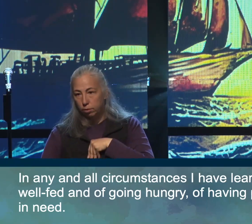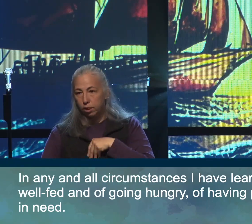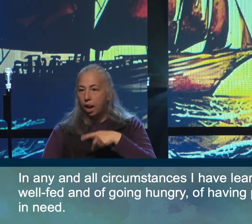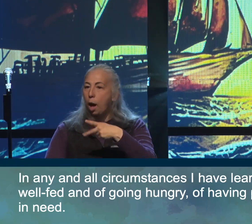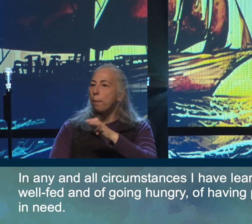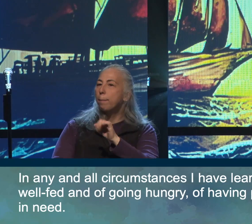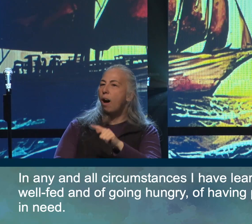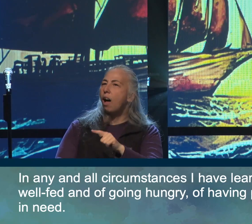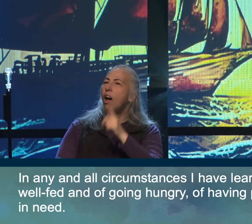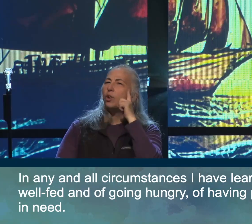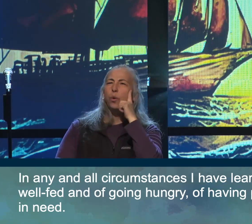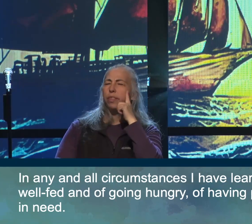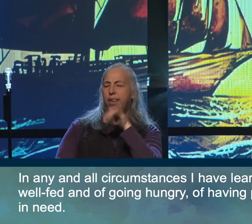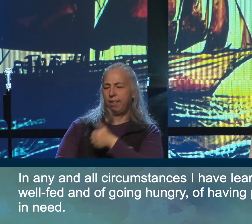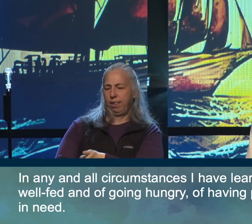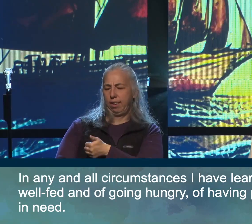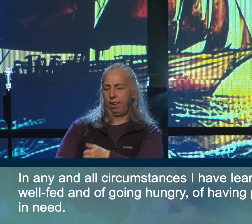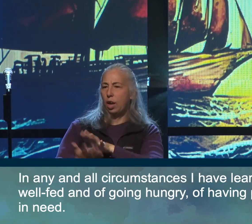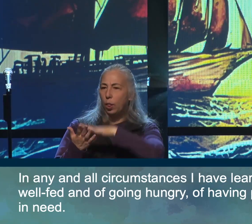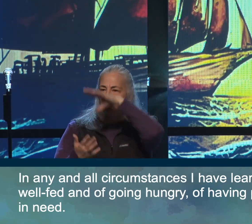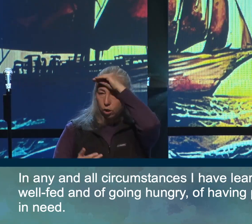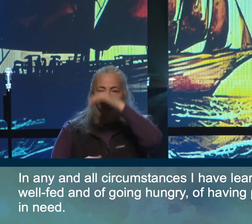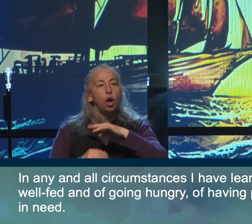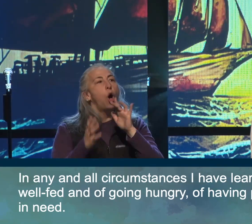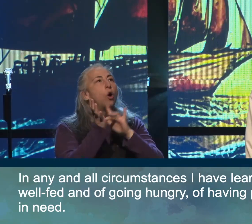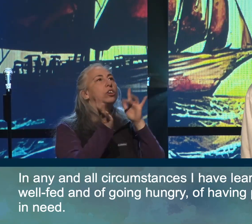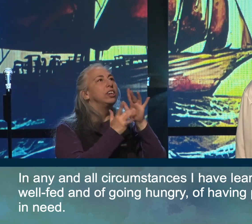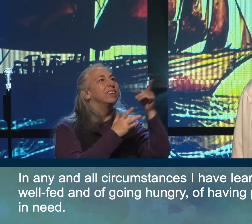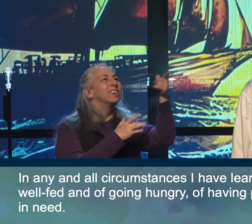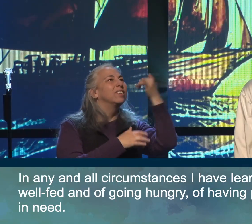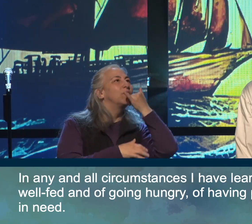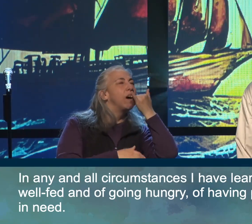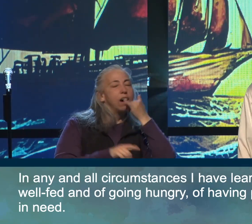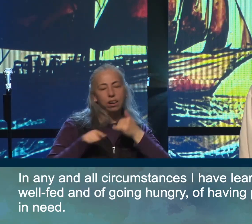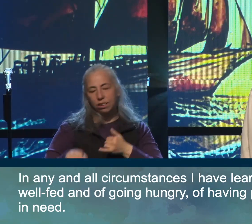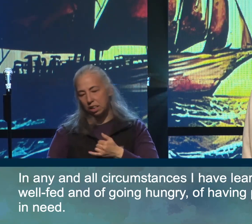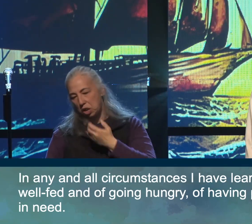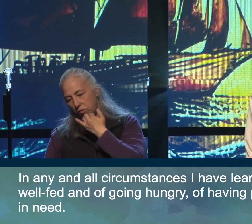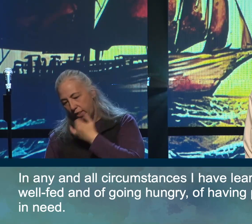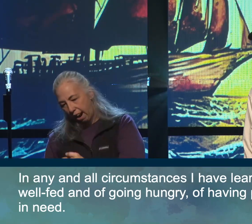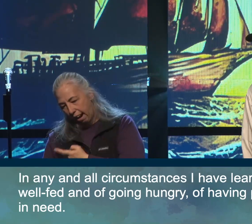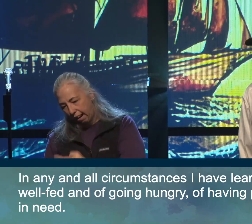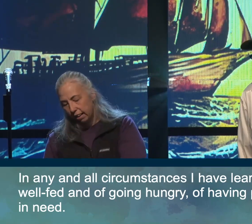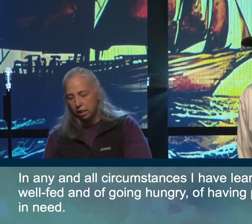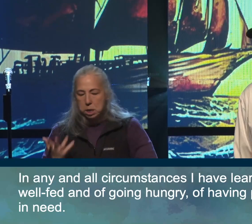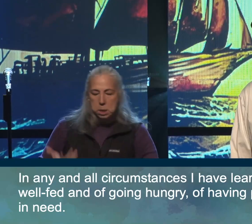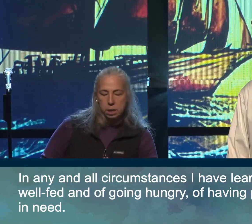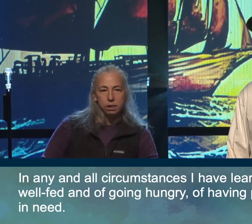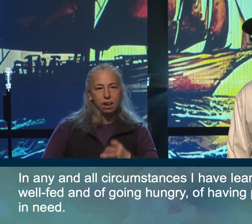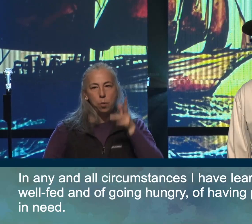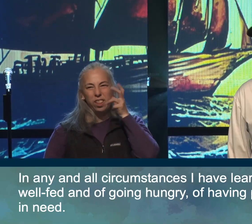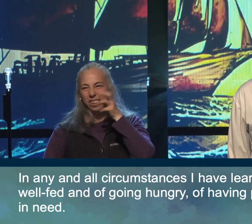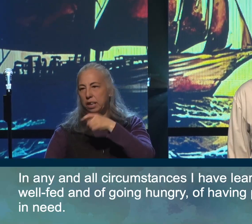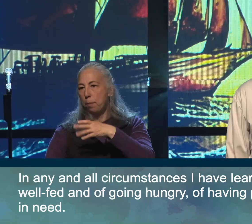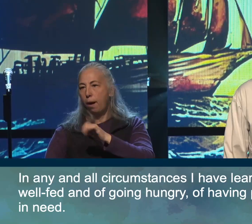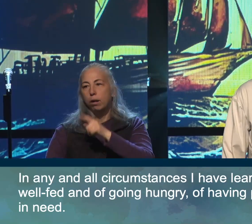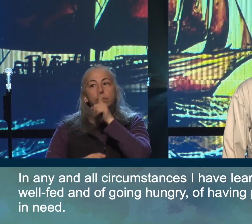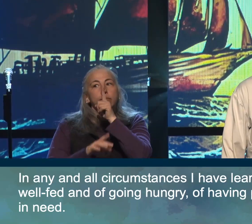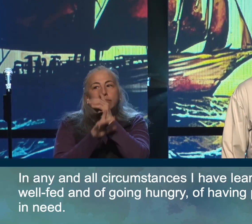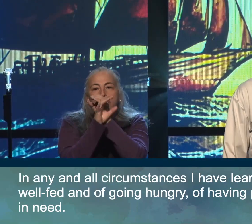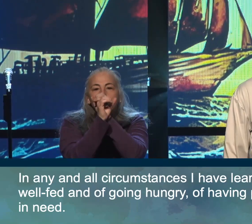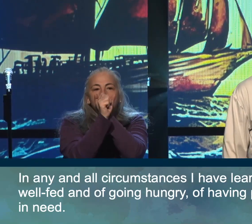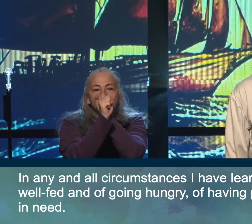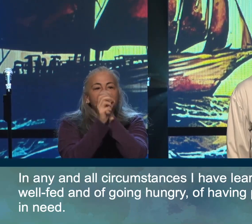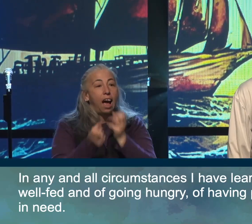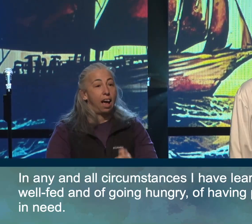as like, well, Jesus got some things wrong, Paul got some things right, so we'll listen to Paul. I mean, we don't say that out loud, but a